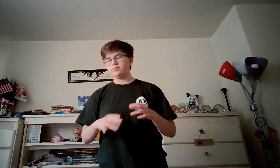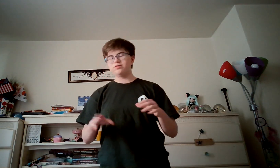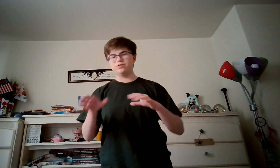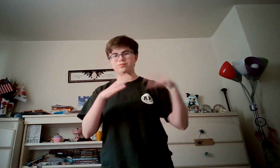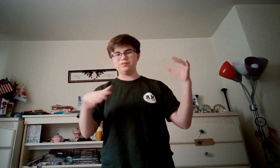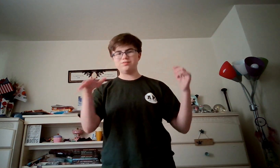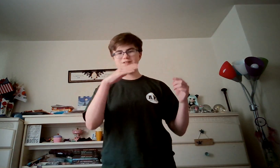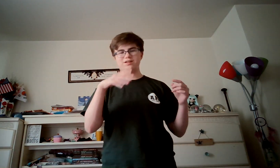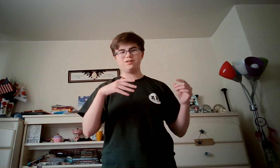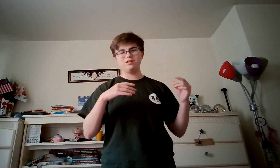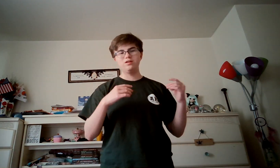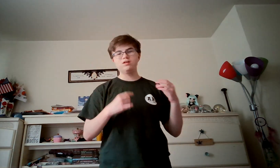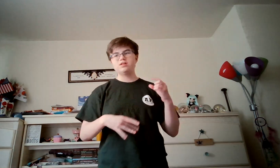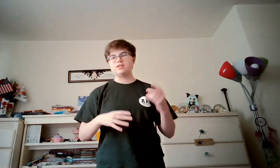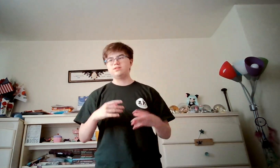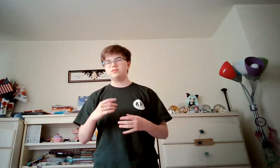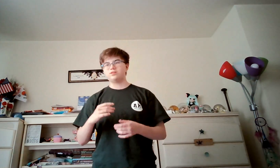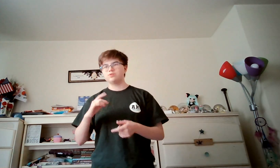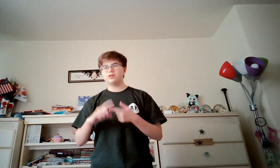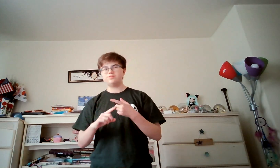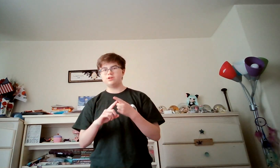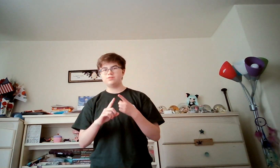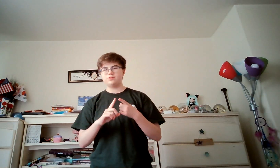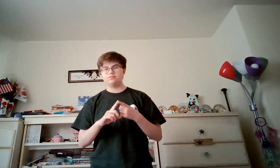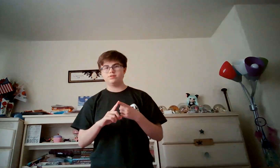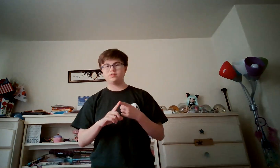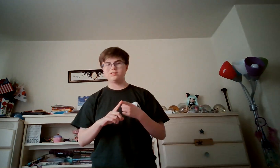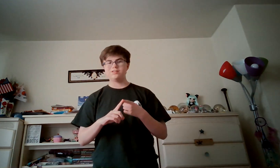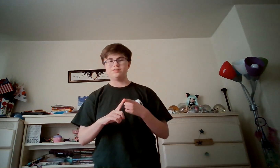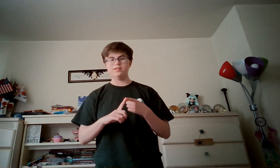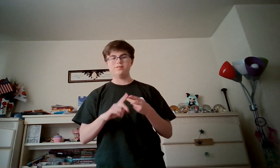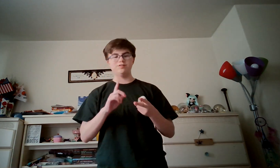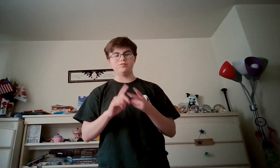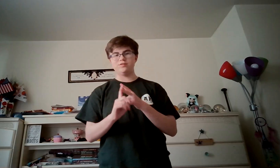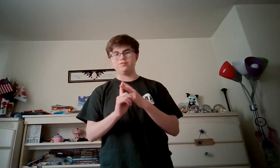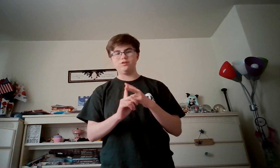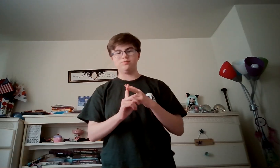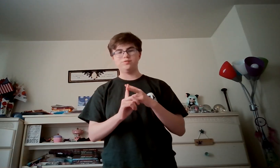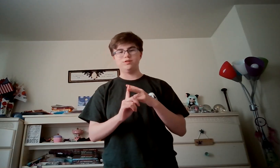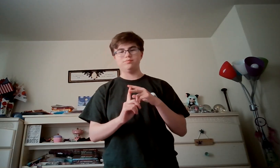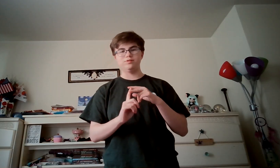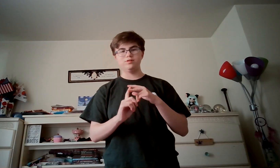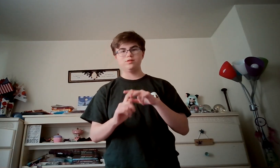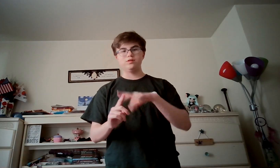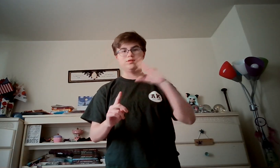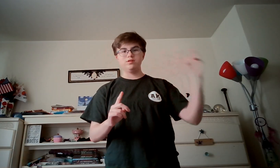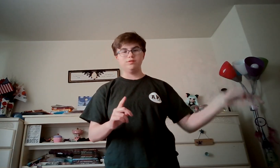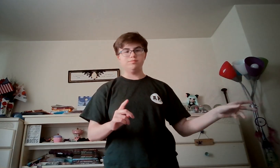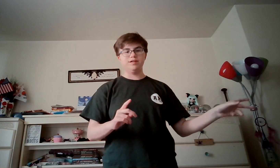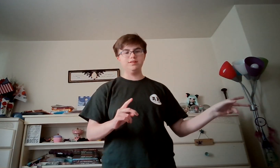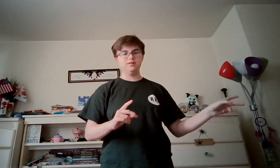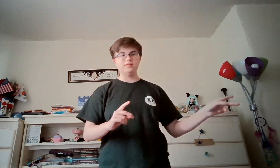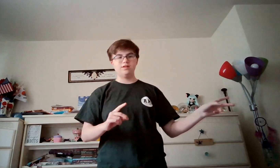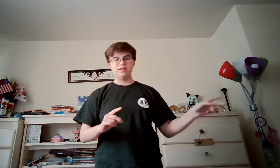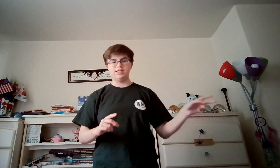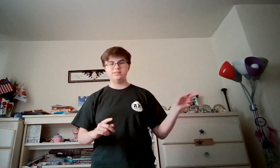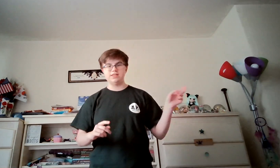where the rest of us kind of are, because like we're not far from Nana's house, not far from my aunt's